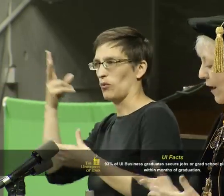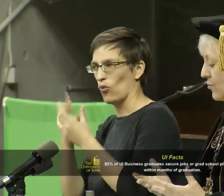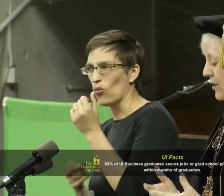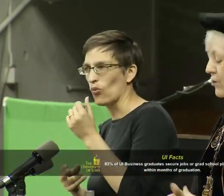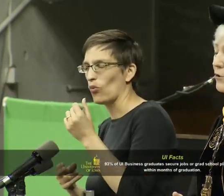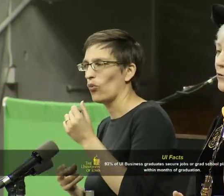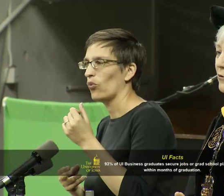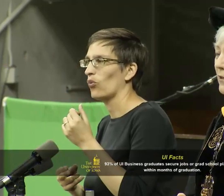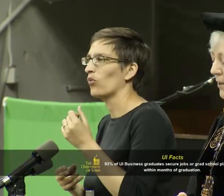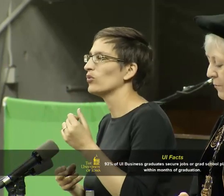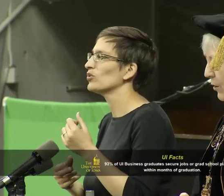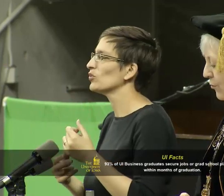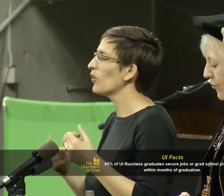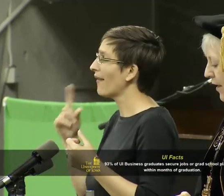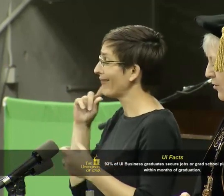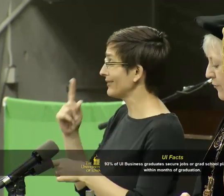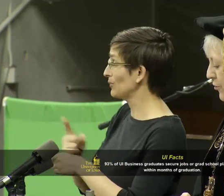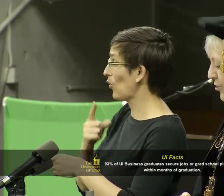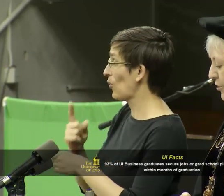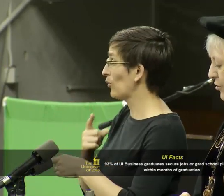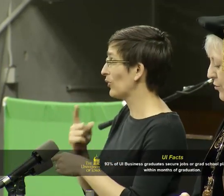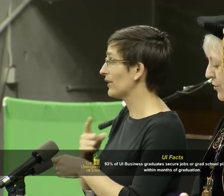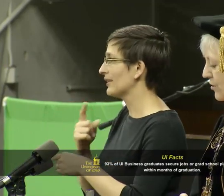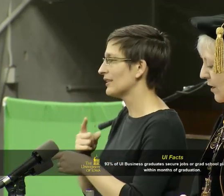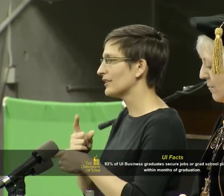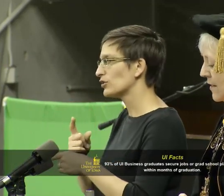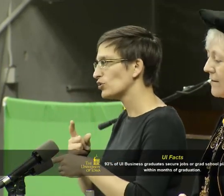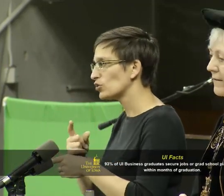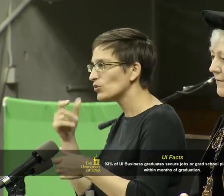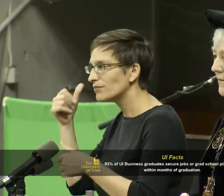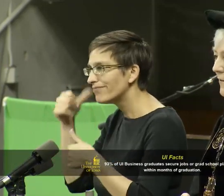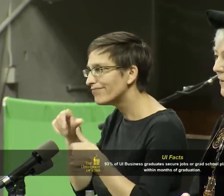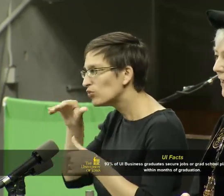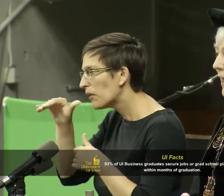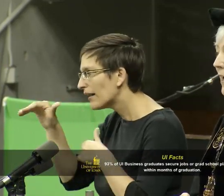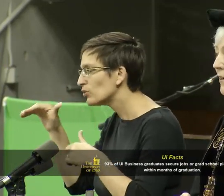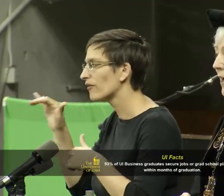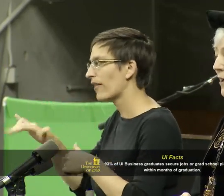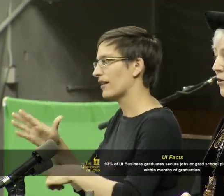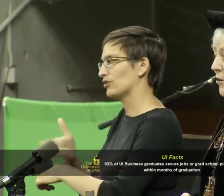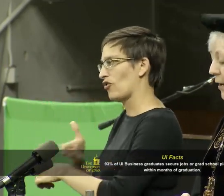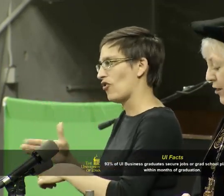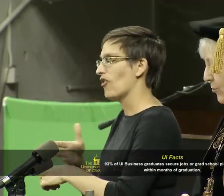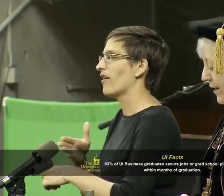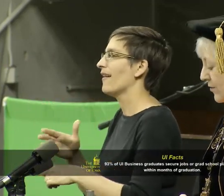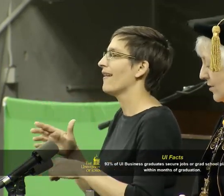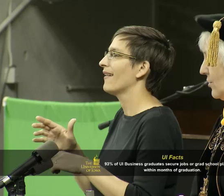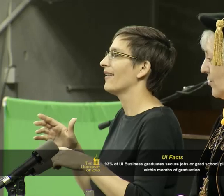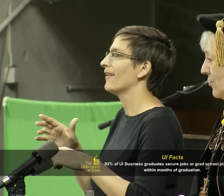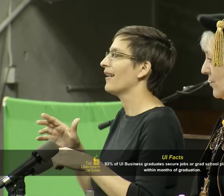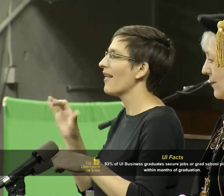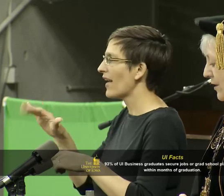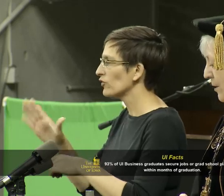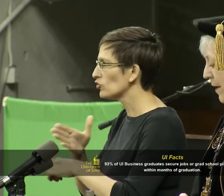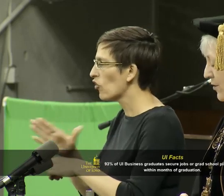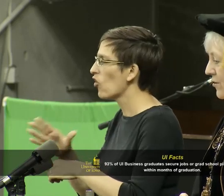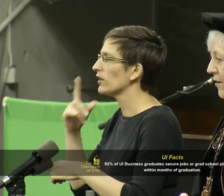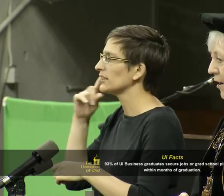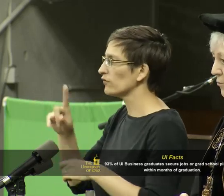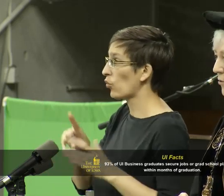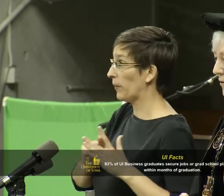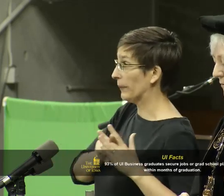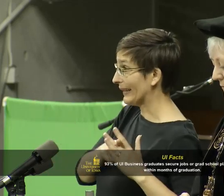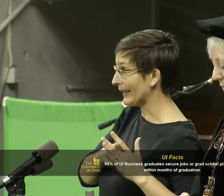this rousing tune both as our first-year students come in and as our graduating seniors